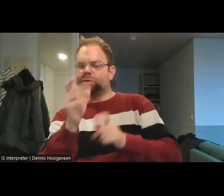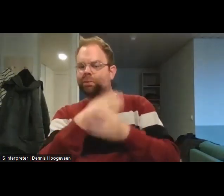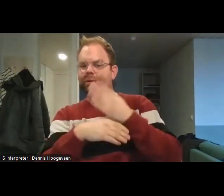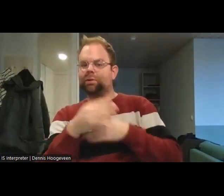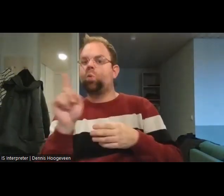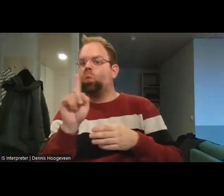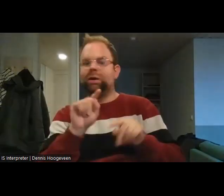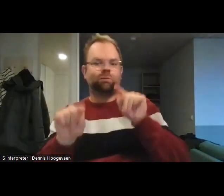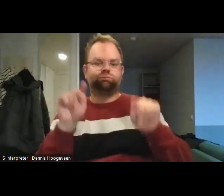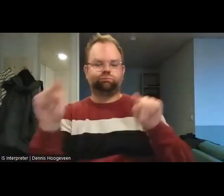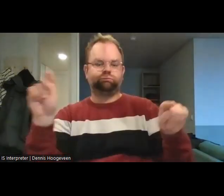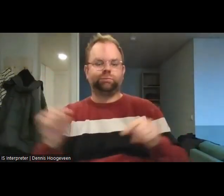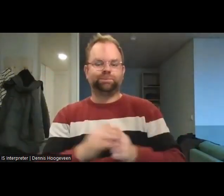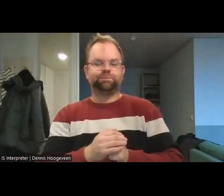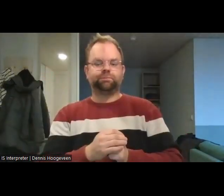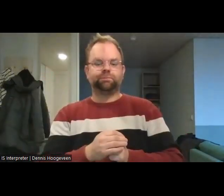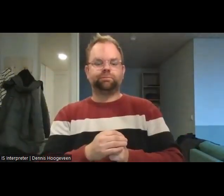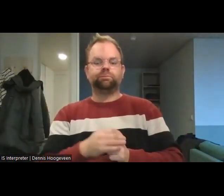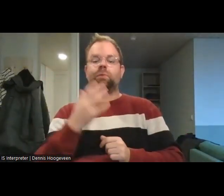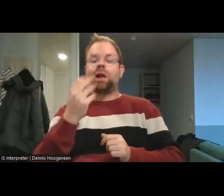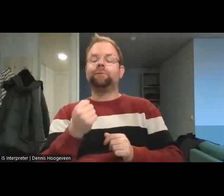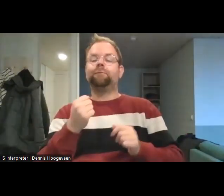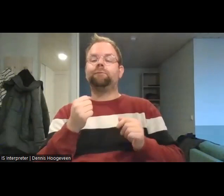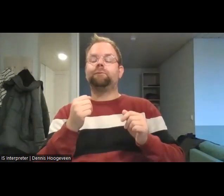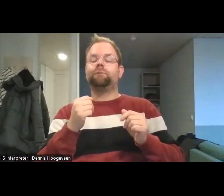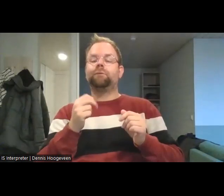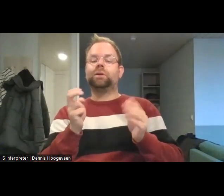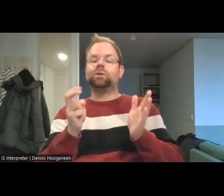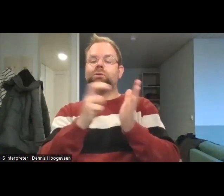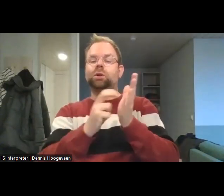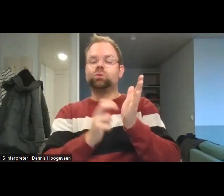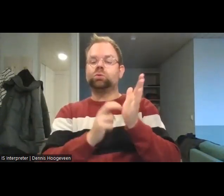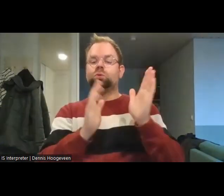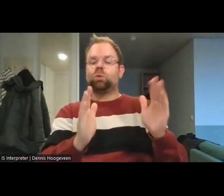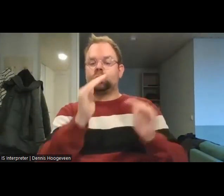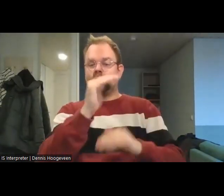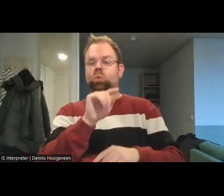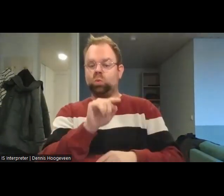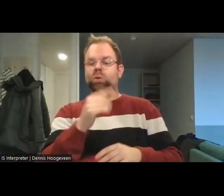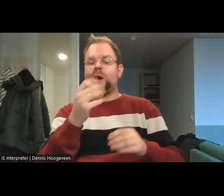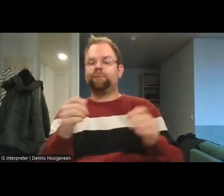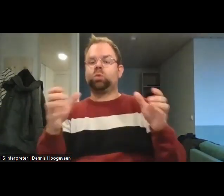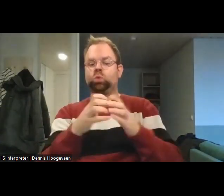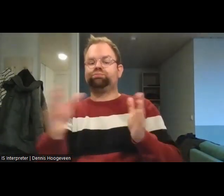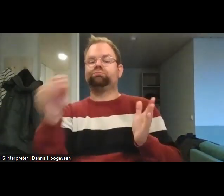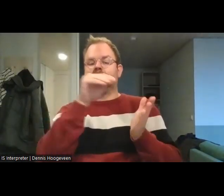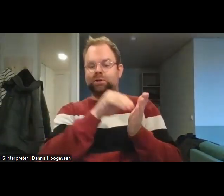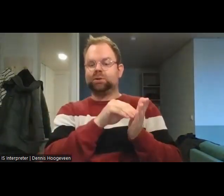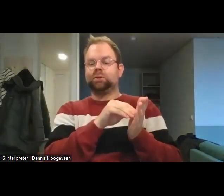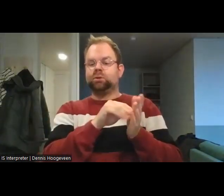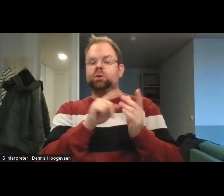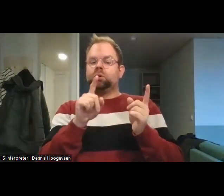mapping, identifying persons with disabilities and needs, but it is important as well to map